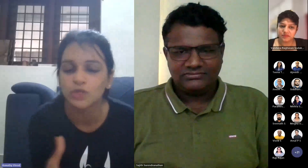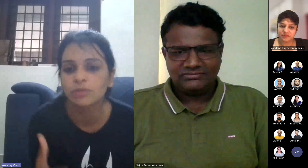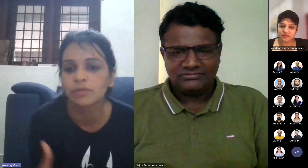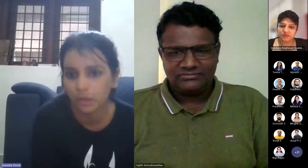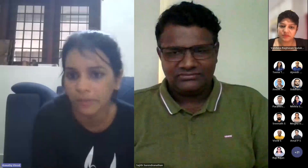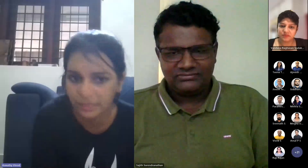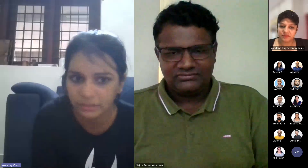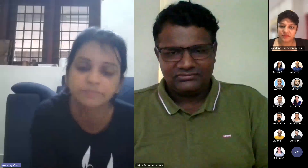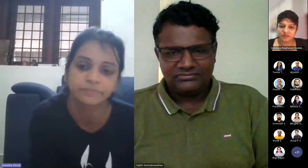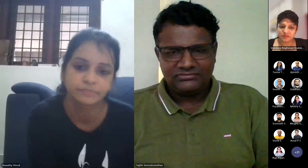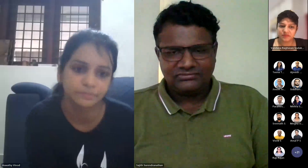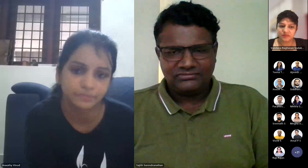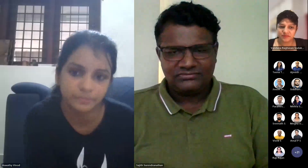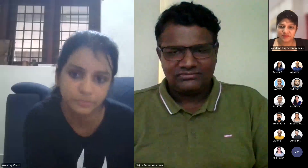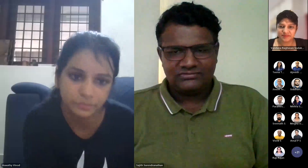then your solutions will be a lot better.